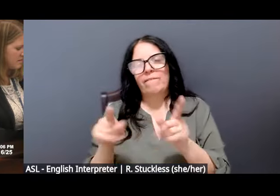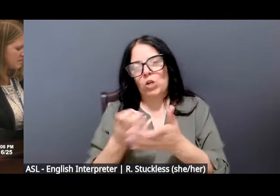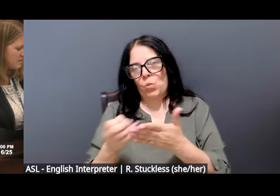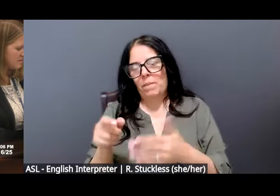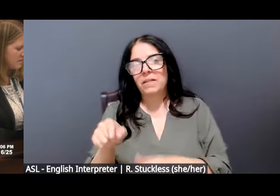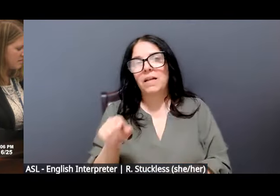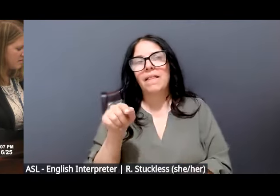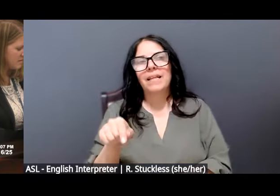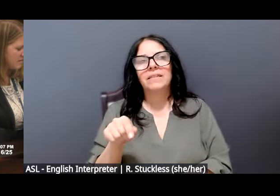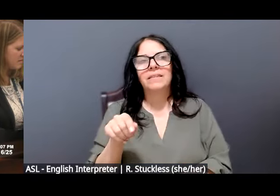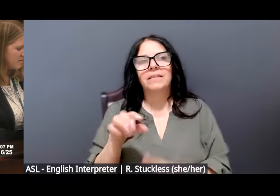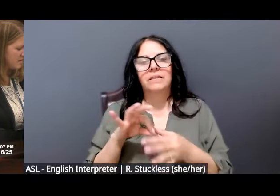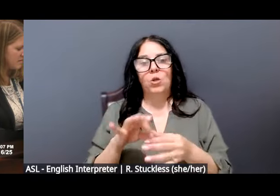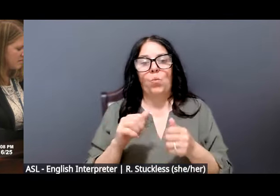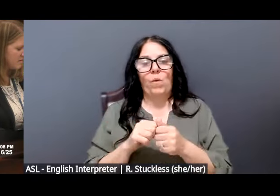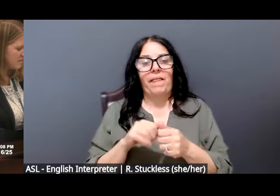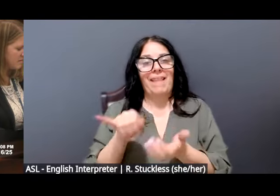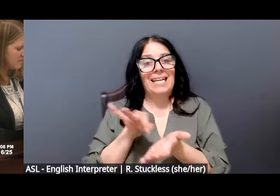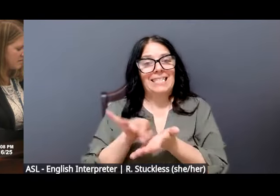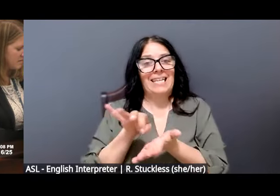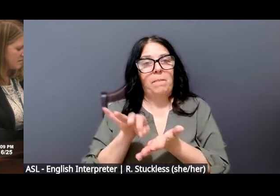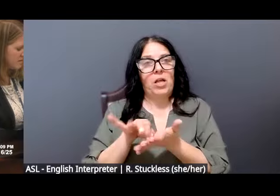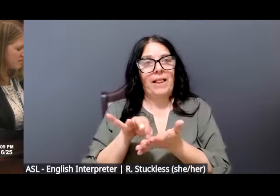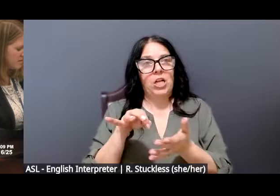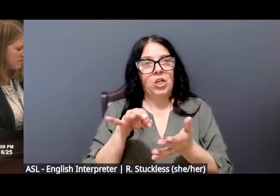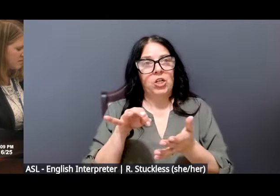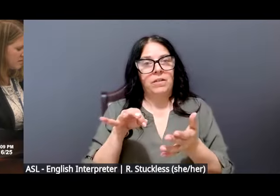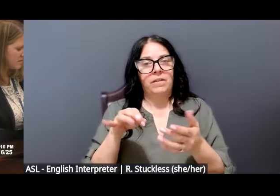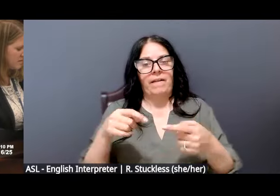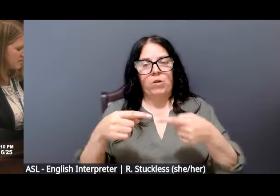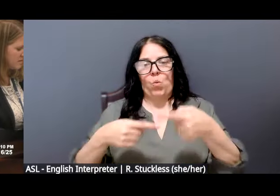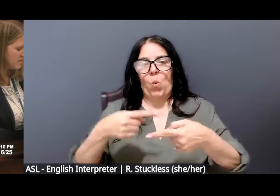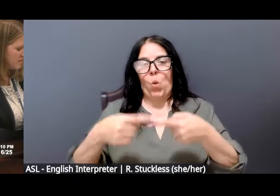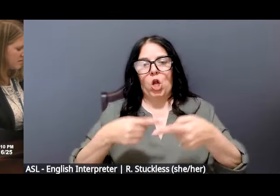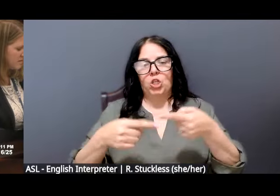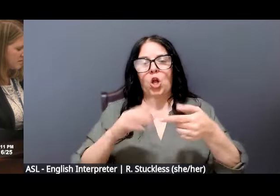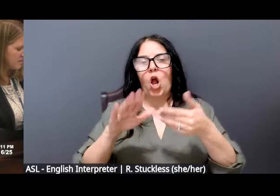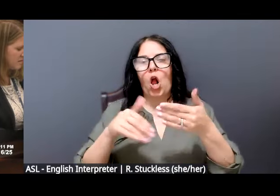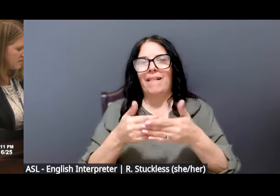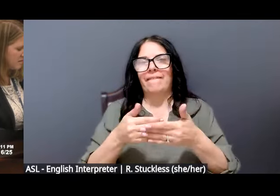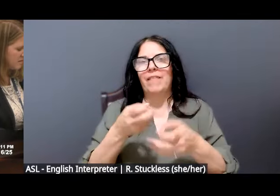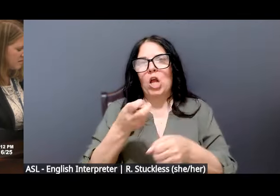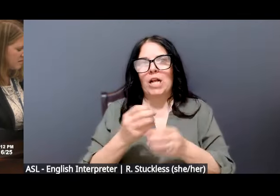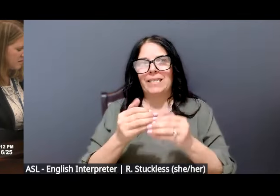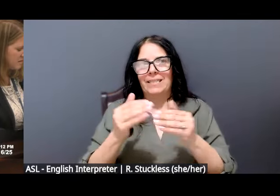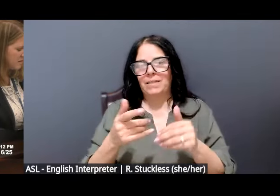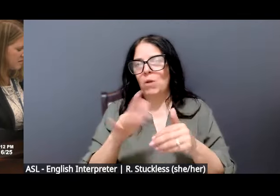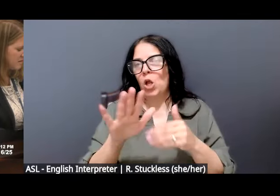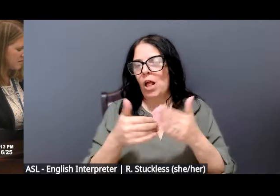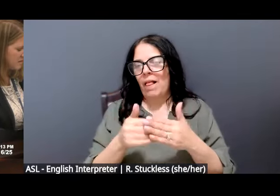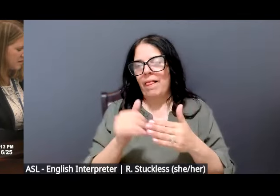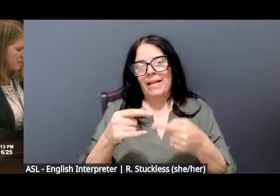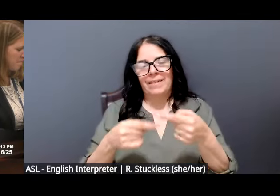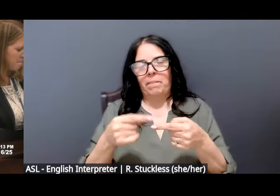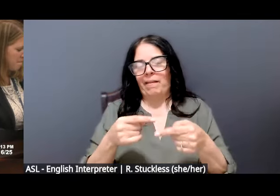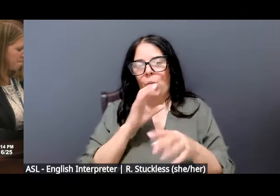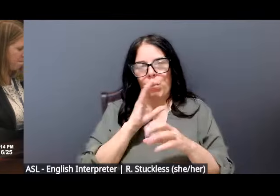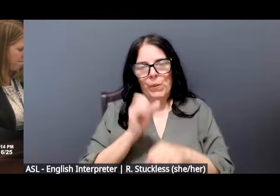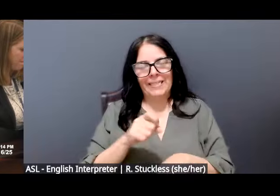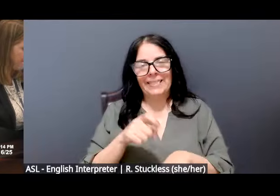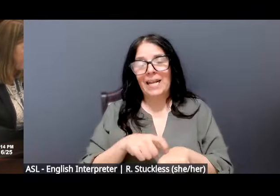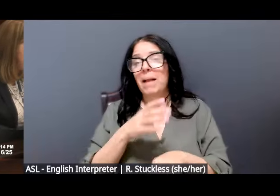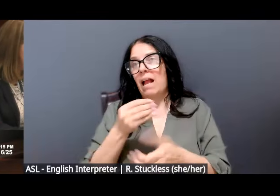on the tabulator. On all of the Hart system tabulators they have reached end of life and are now also commercially